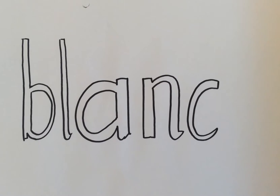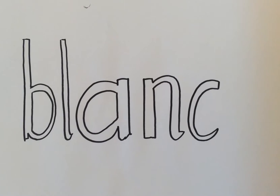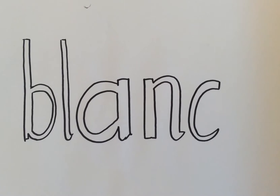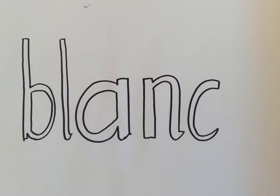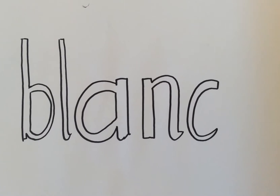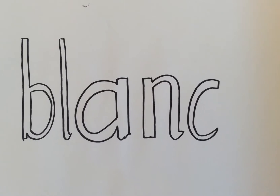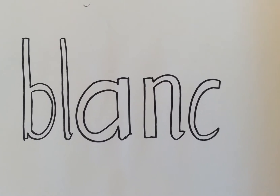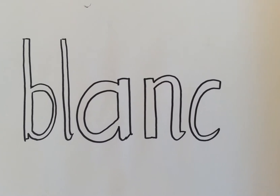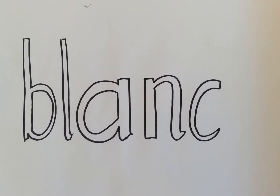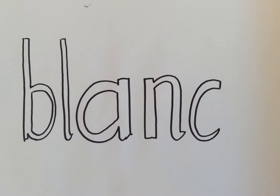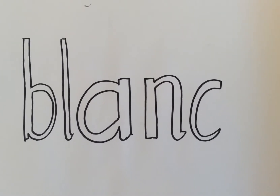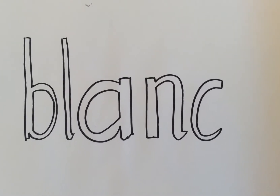blanc,